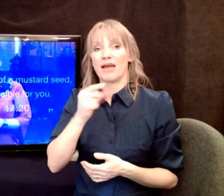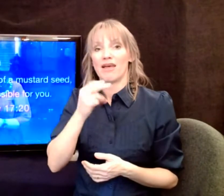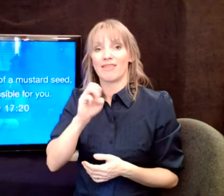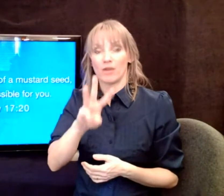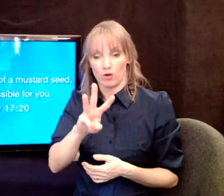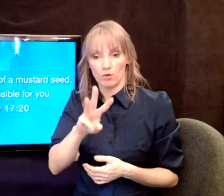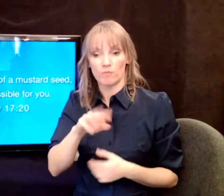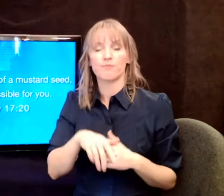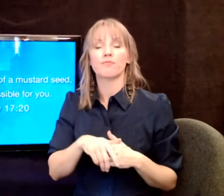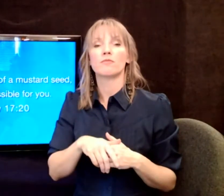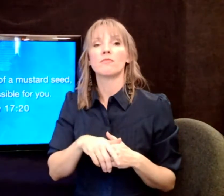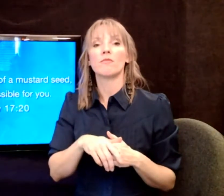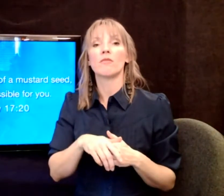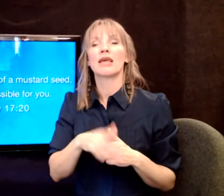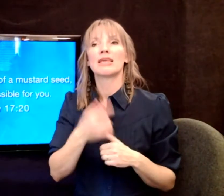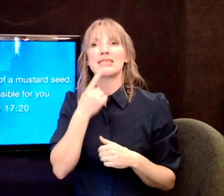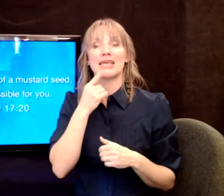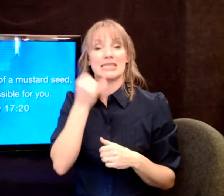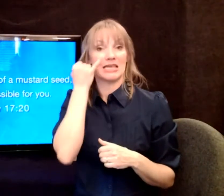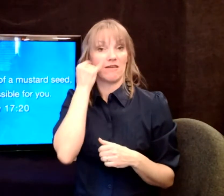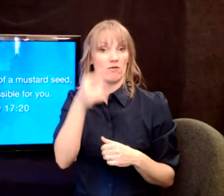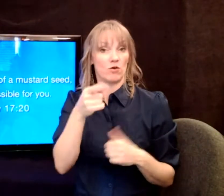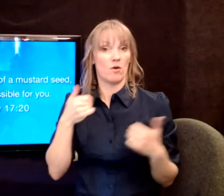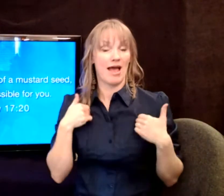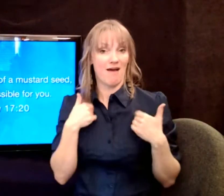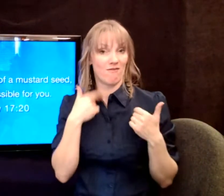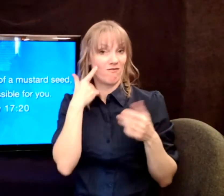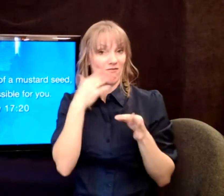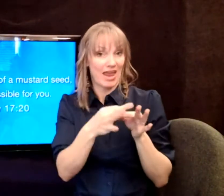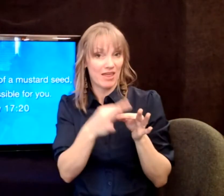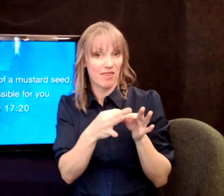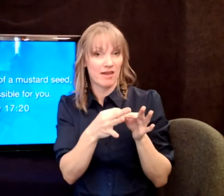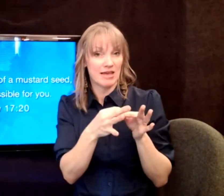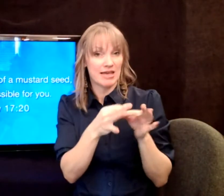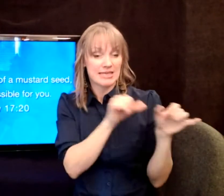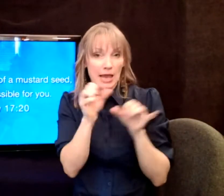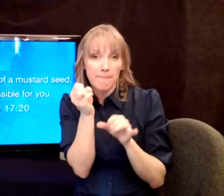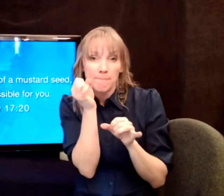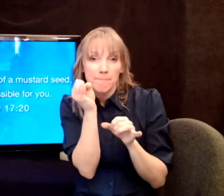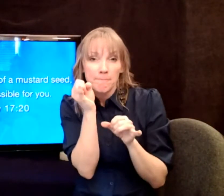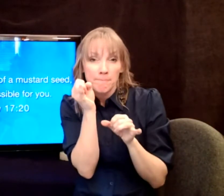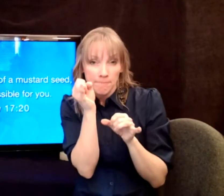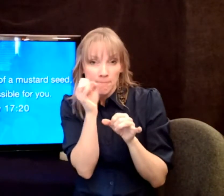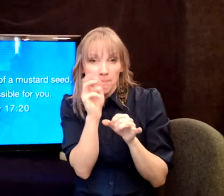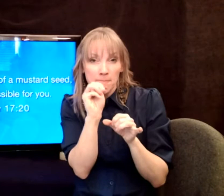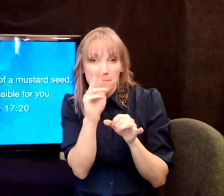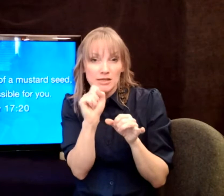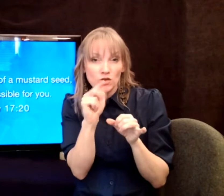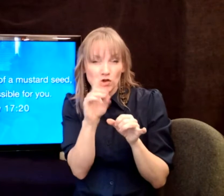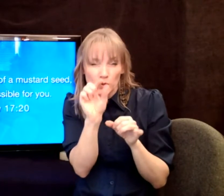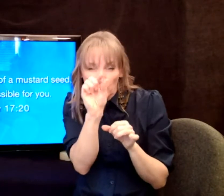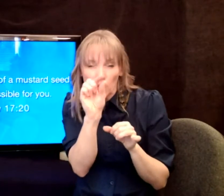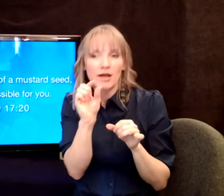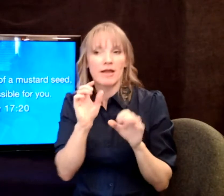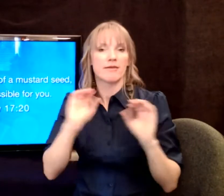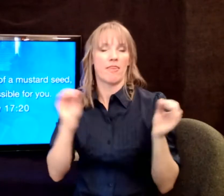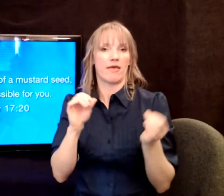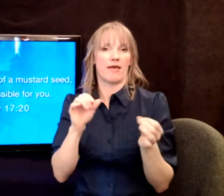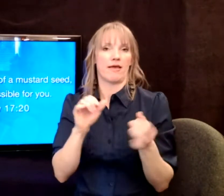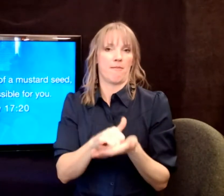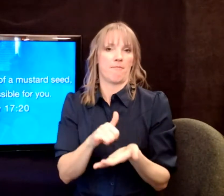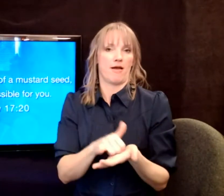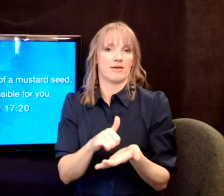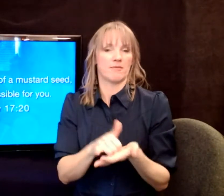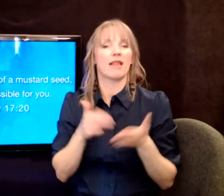told, if you have faith the size of a mustard seed, nothing will be impossible to you. Let us activate